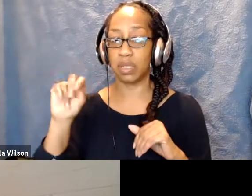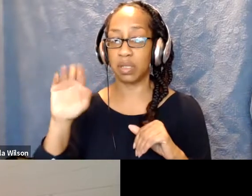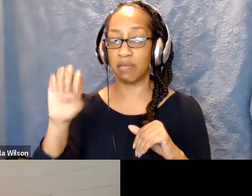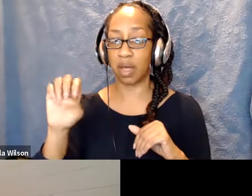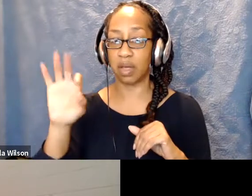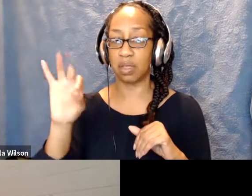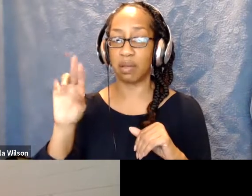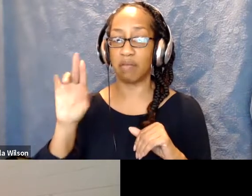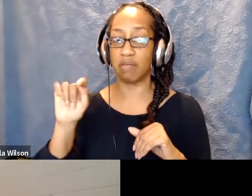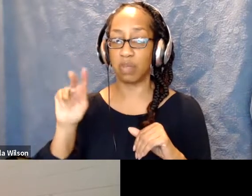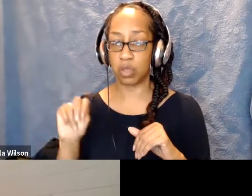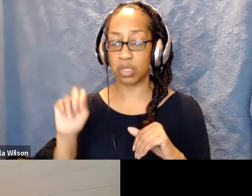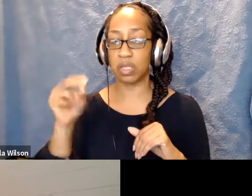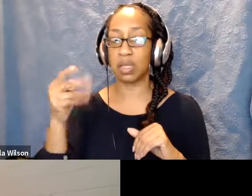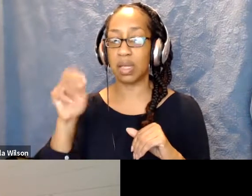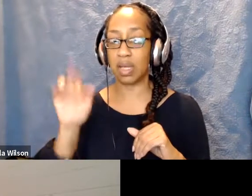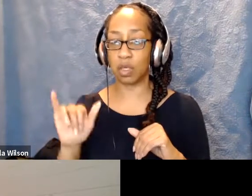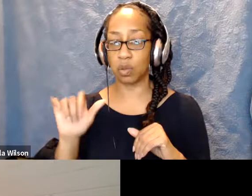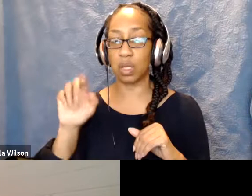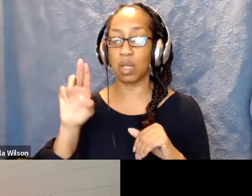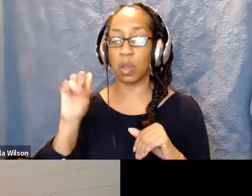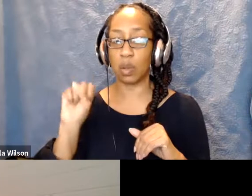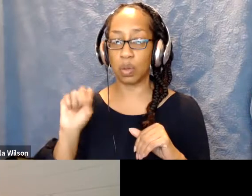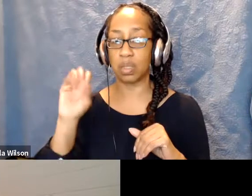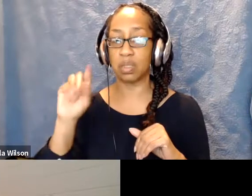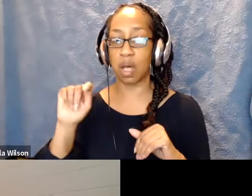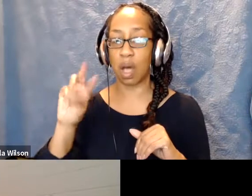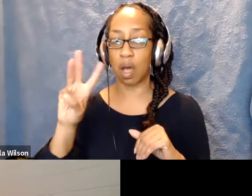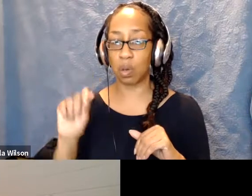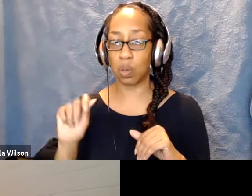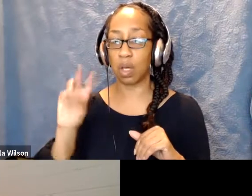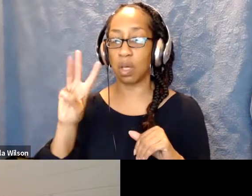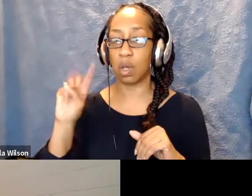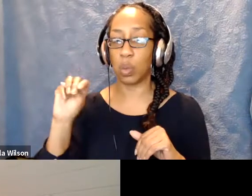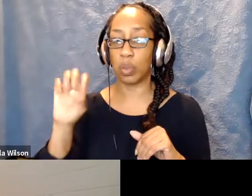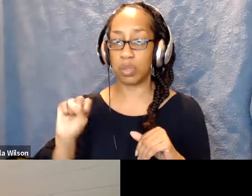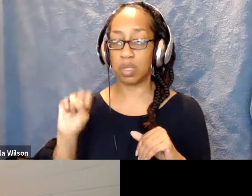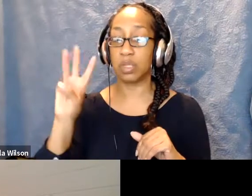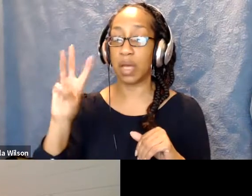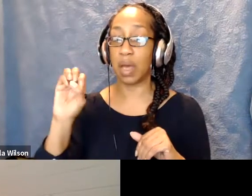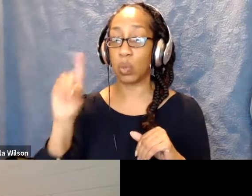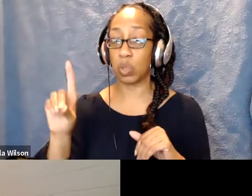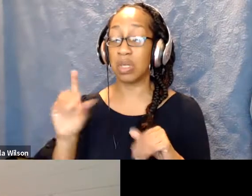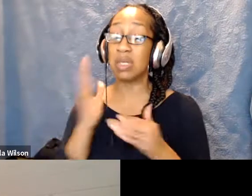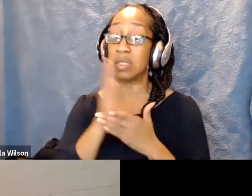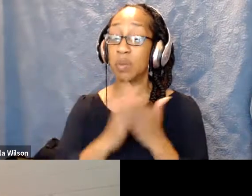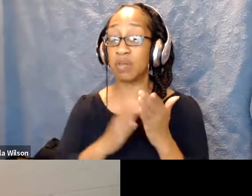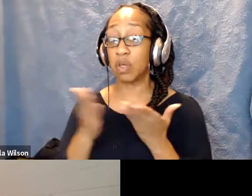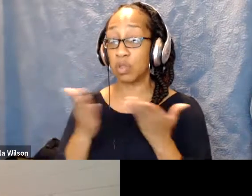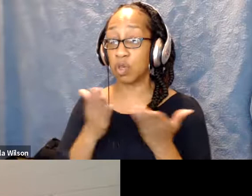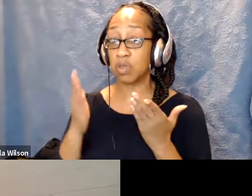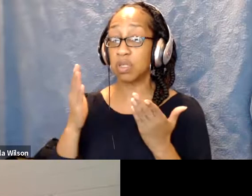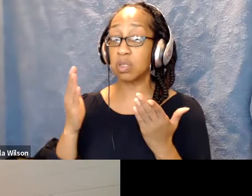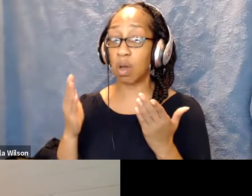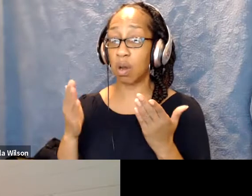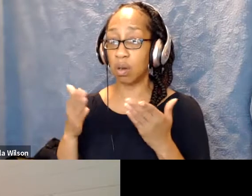Williams, and Wood counties. And some of our programs extend beyond that, but our core services are served just in